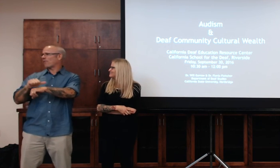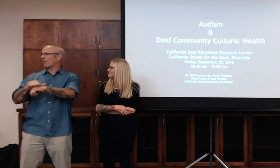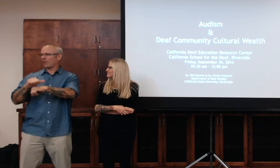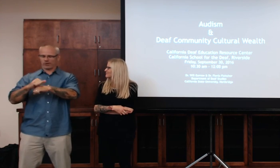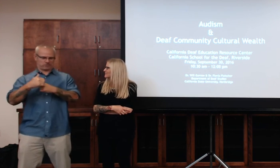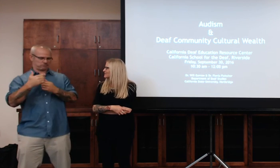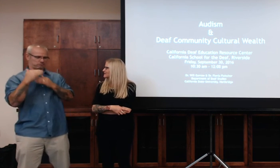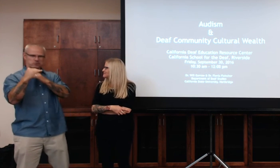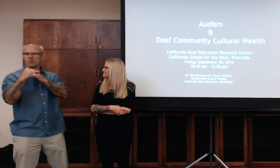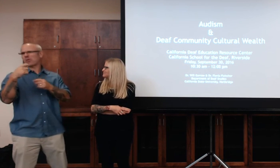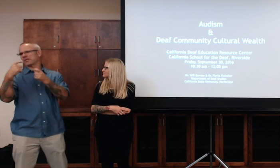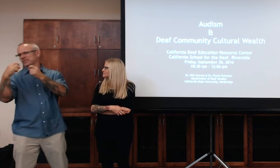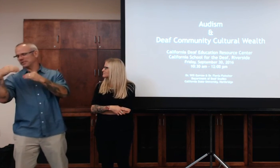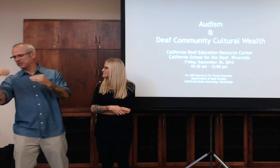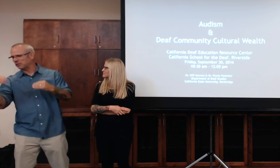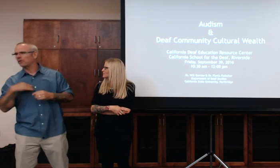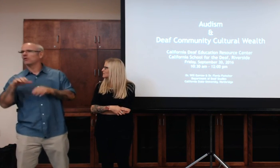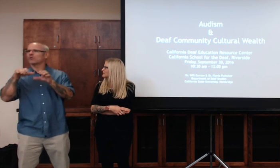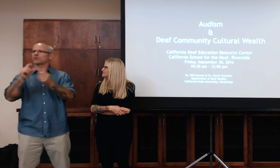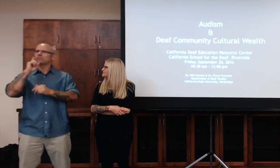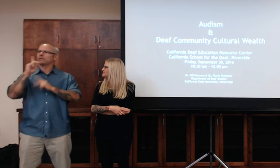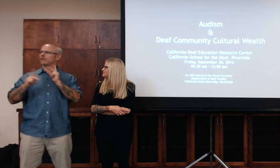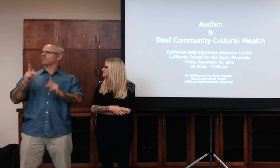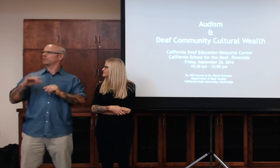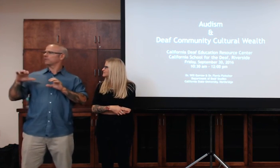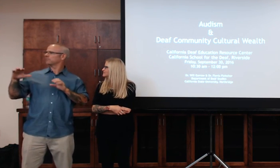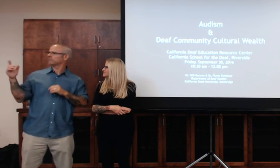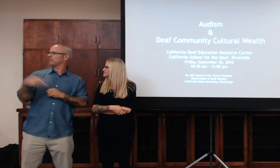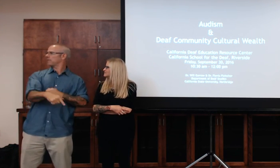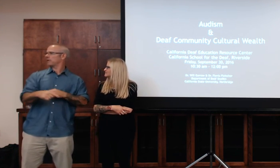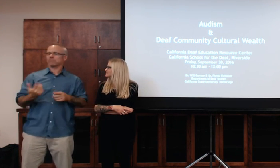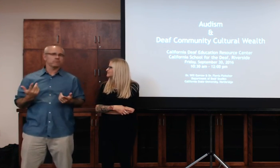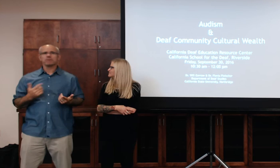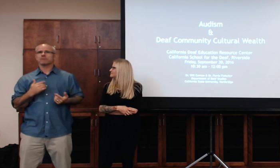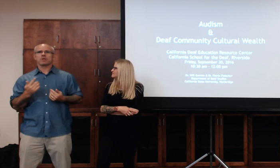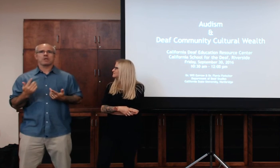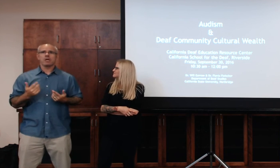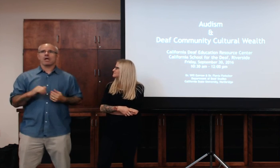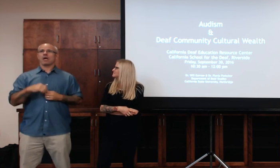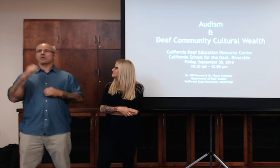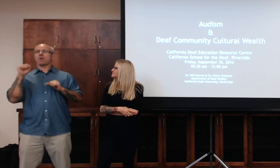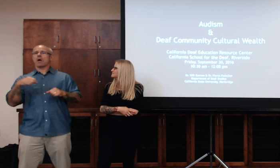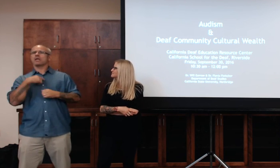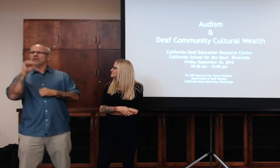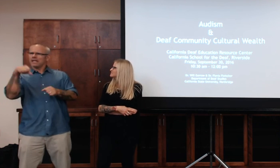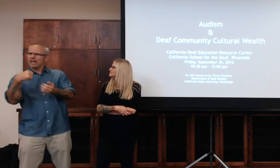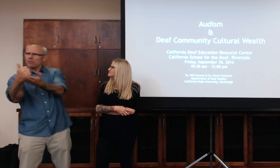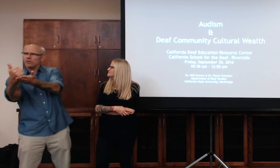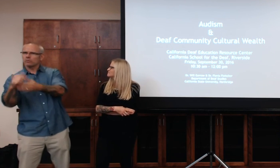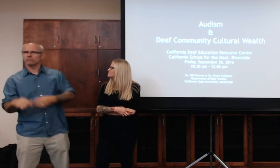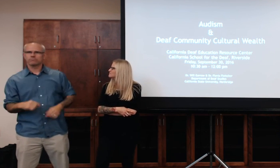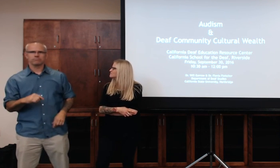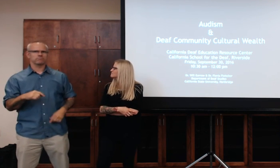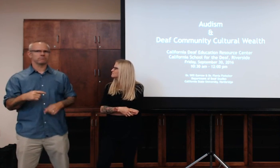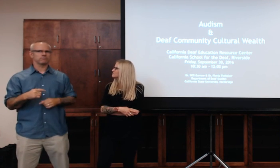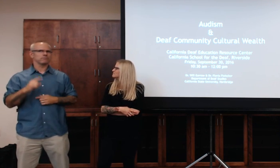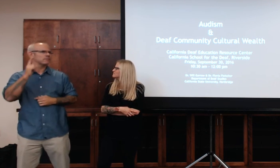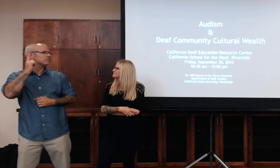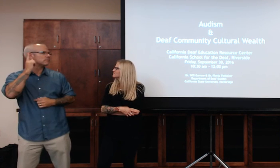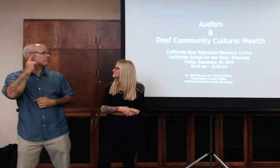work, snowboarding ski store. Anyhow, deaf people would come in, and I'd say, hey, can I help you? And they'd point to their